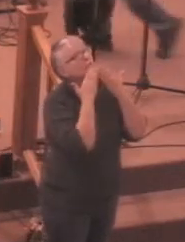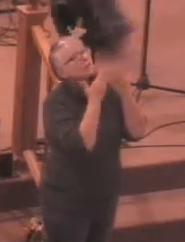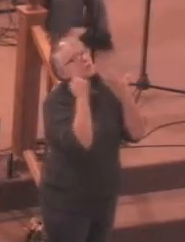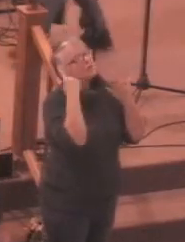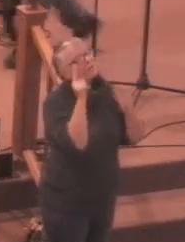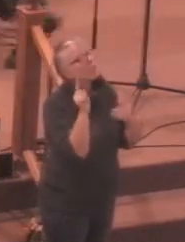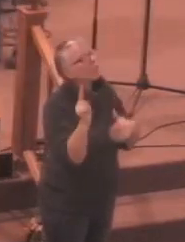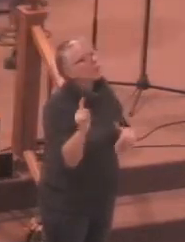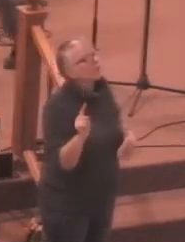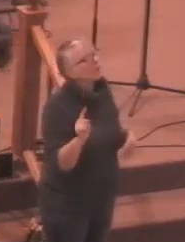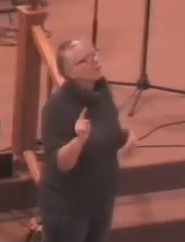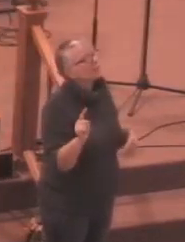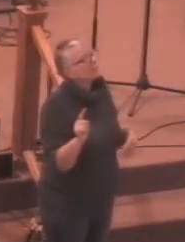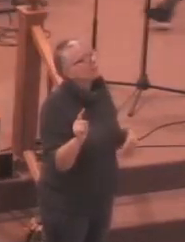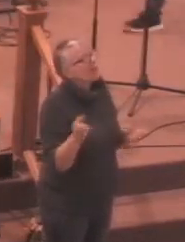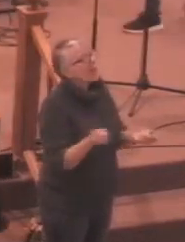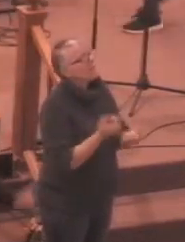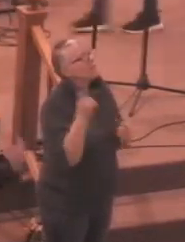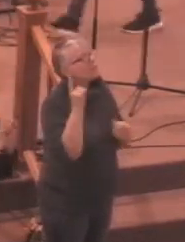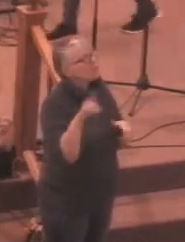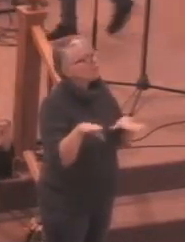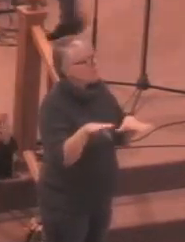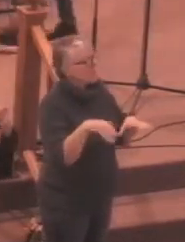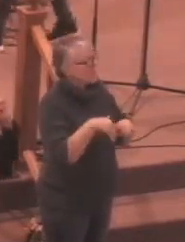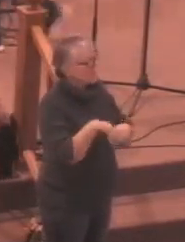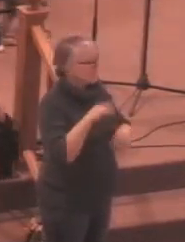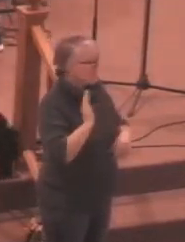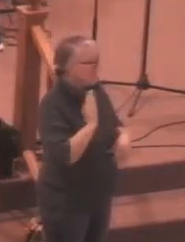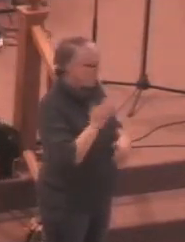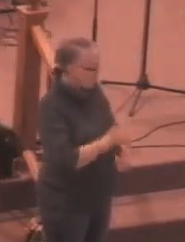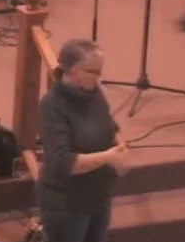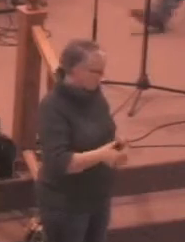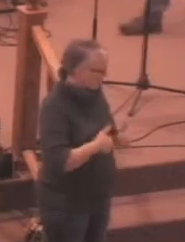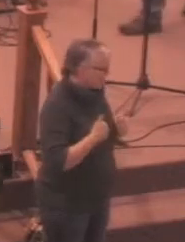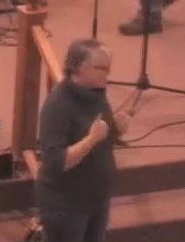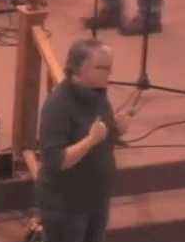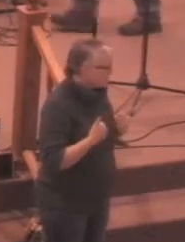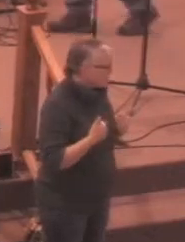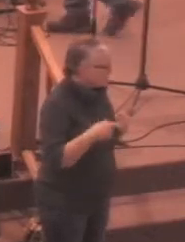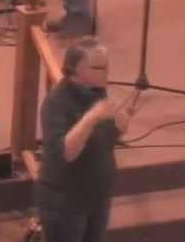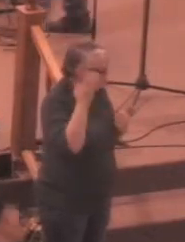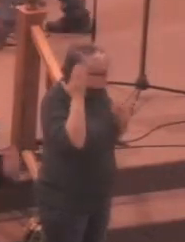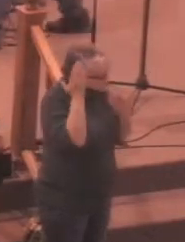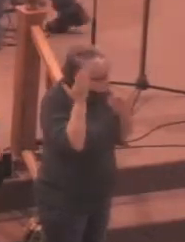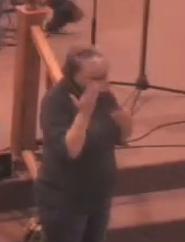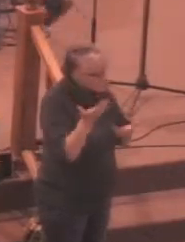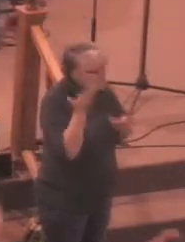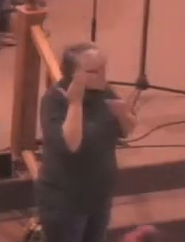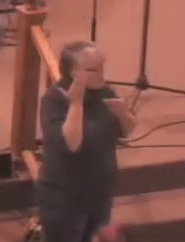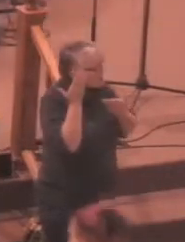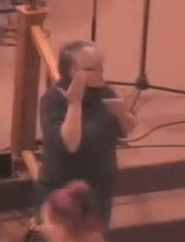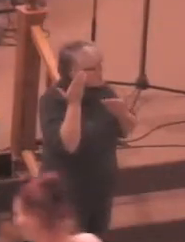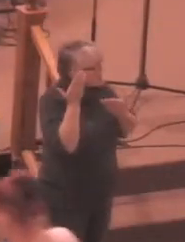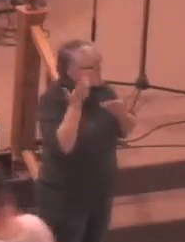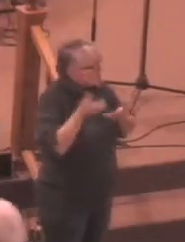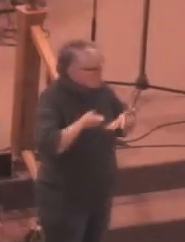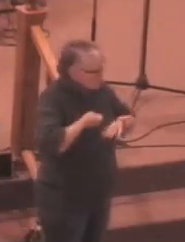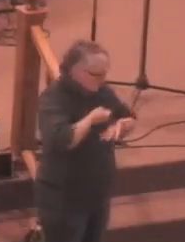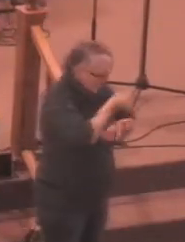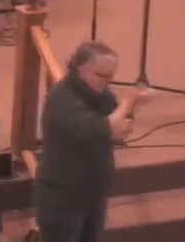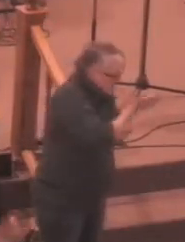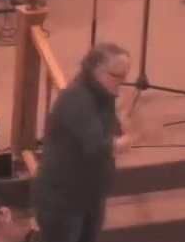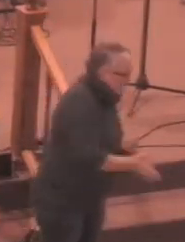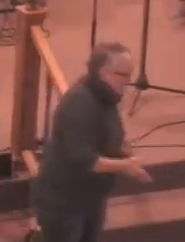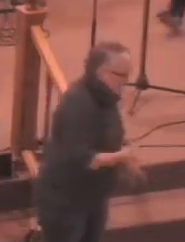what you have done in our lives, Lord. Father God, you are the giver. You are the